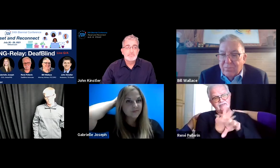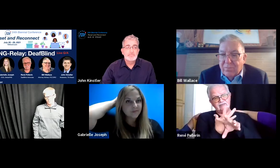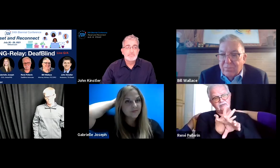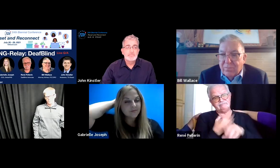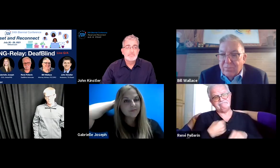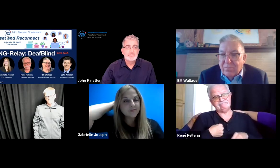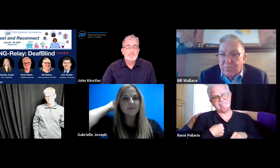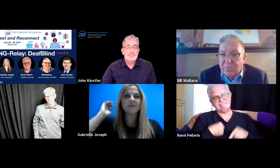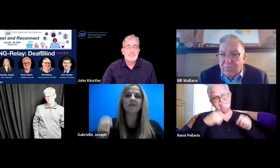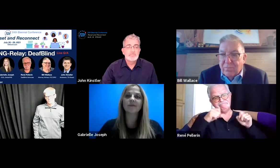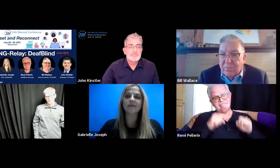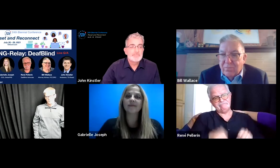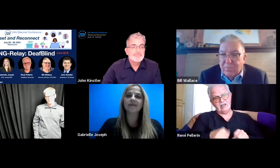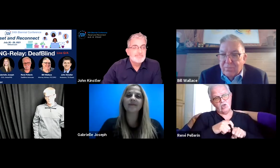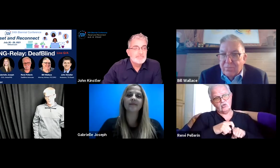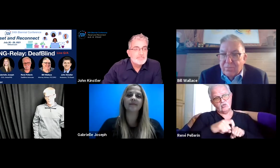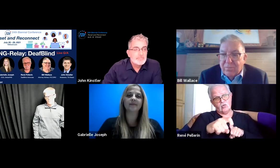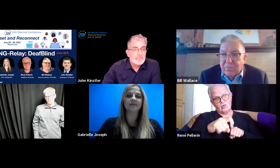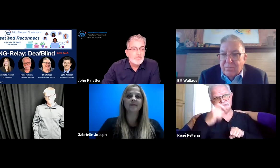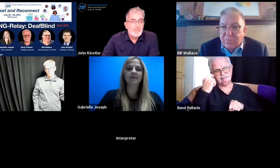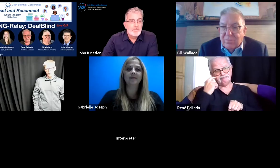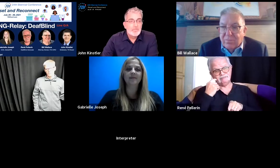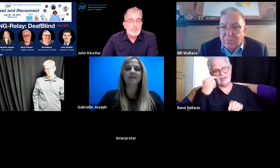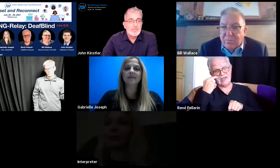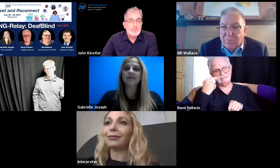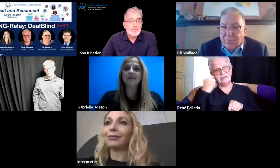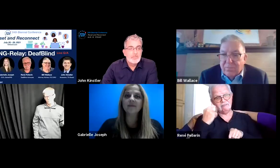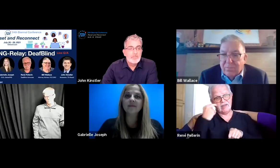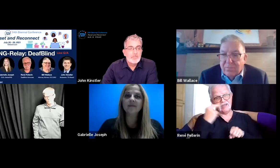So we have to talk about how we're gonna